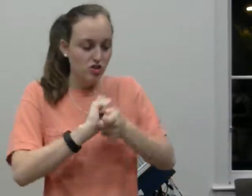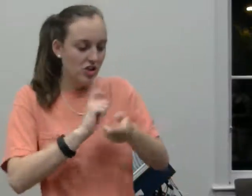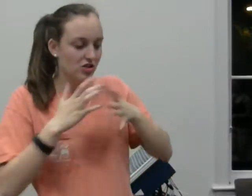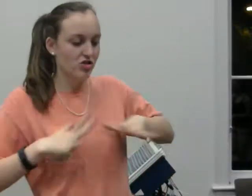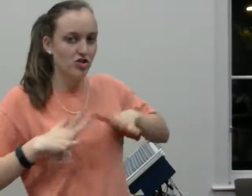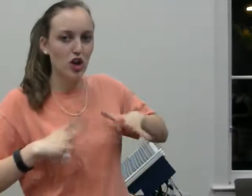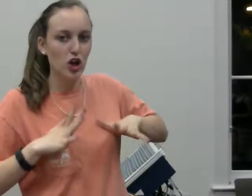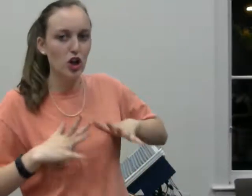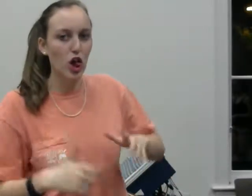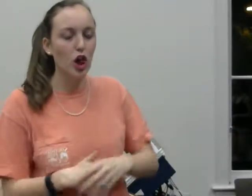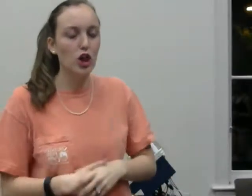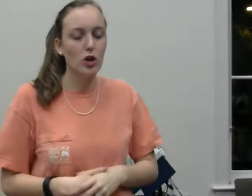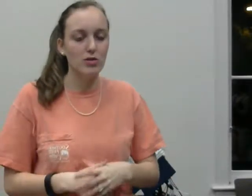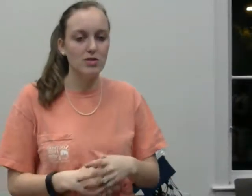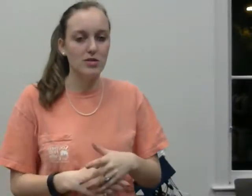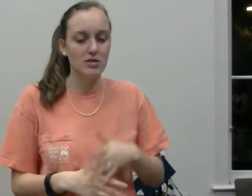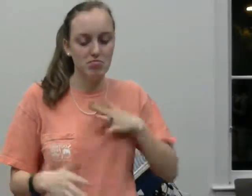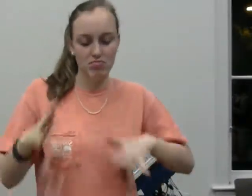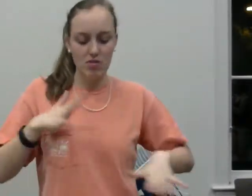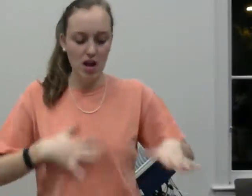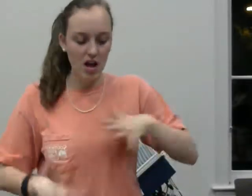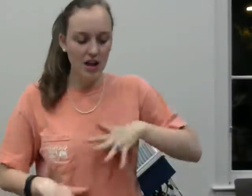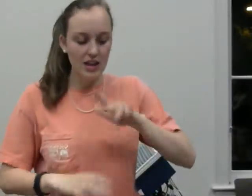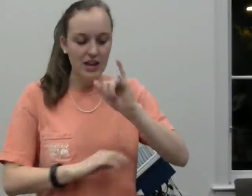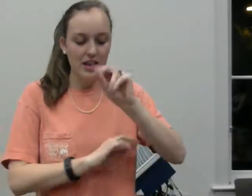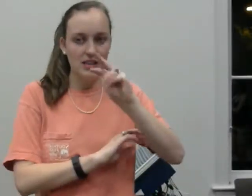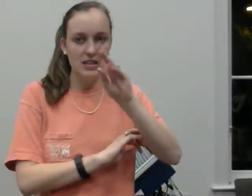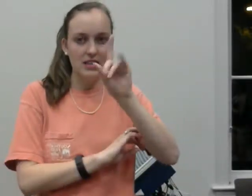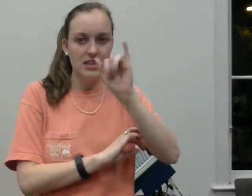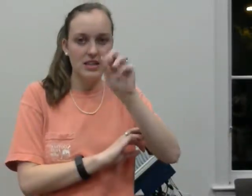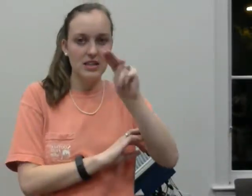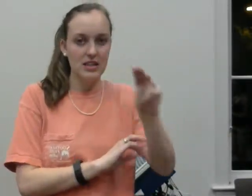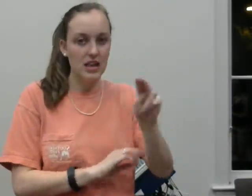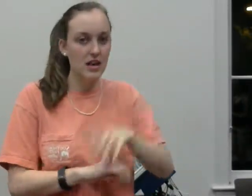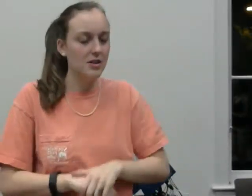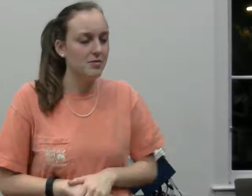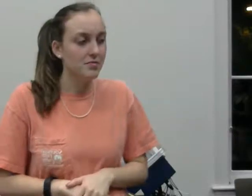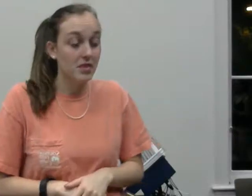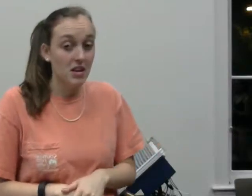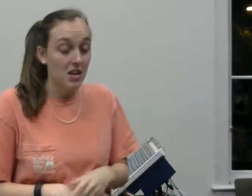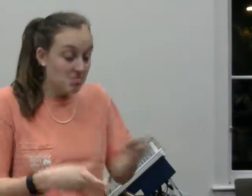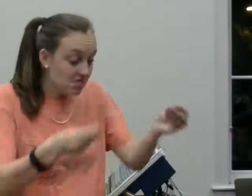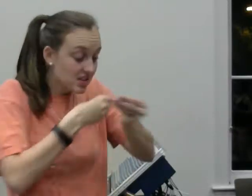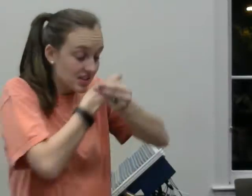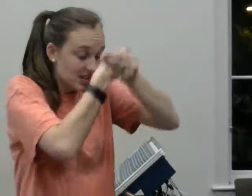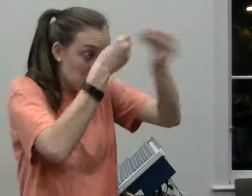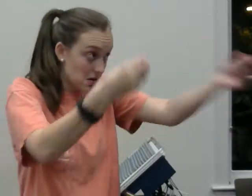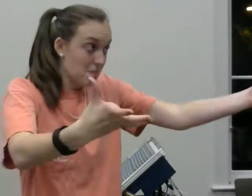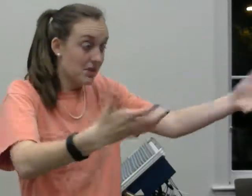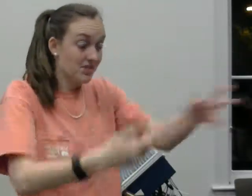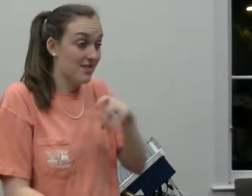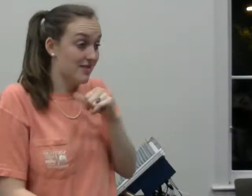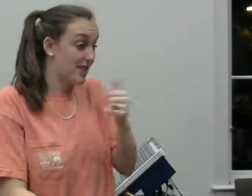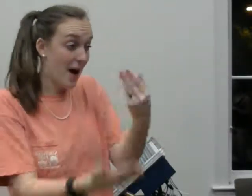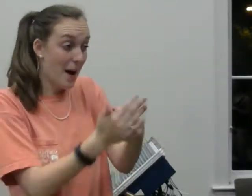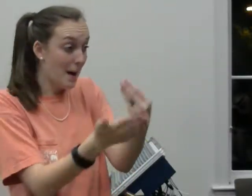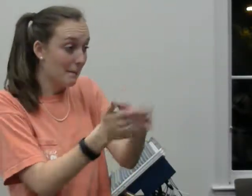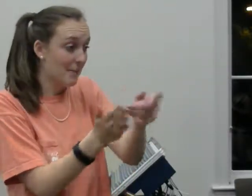Boston Harbor. They dump all the tea overboard. They trash it. They send a message saying, we are not paying for this tea. This is not our tea. We don't want to be